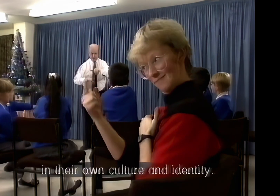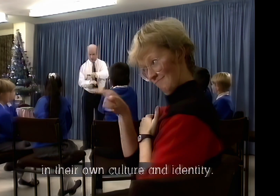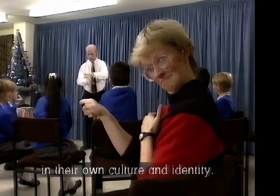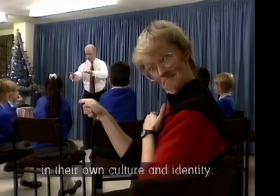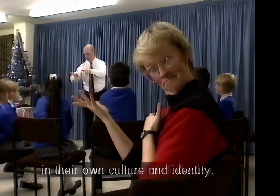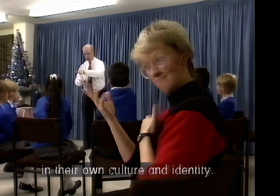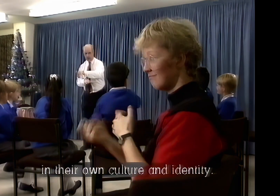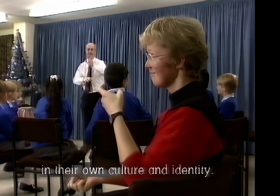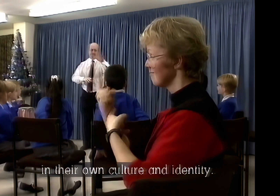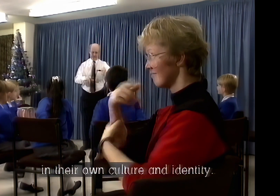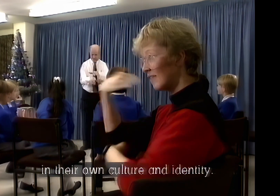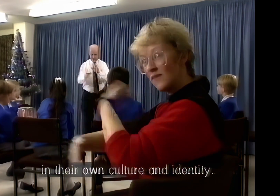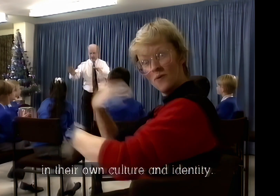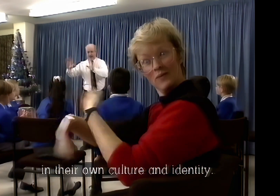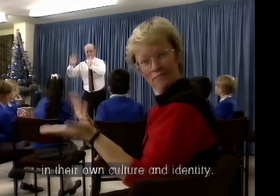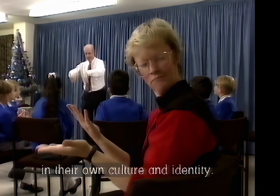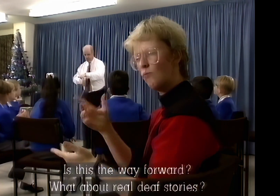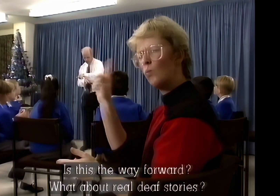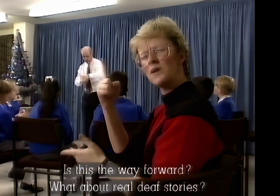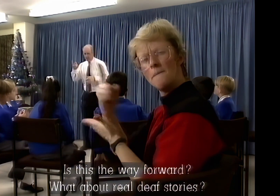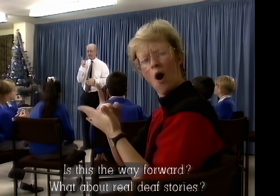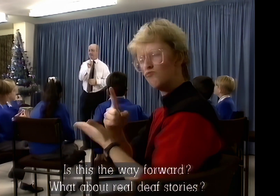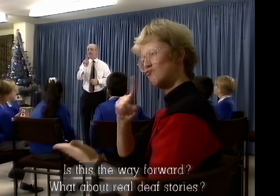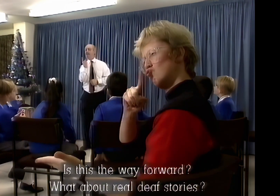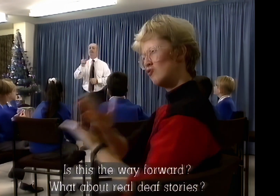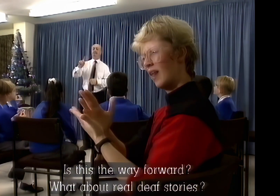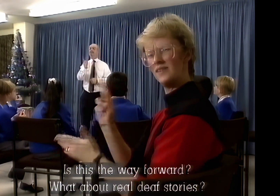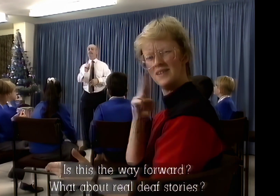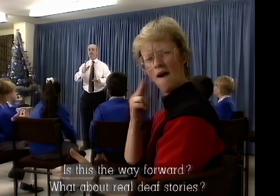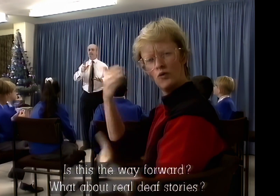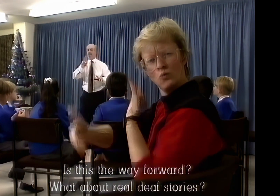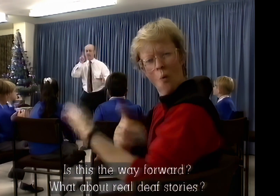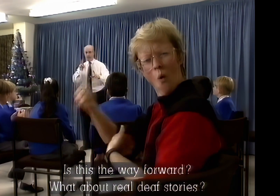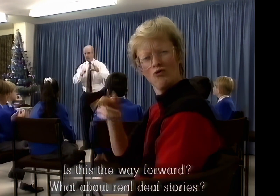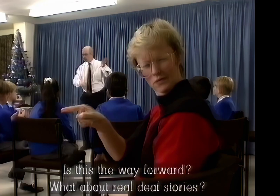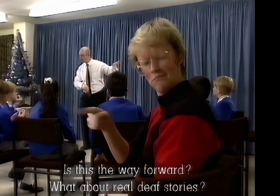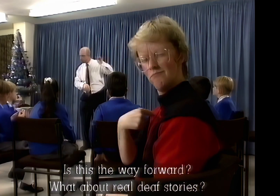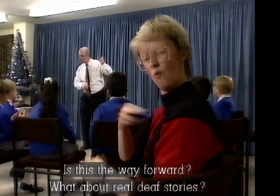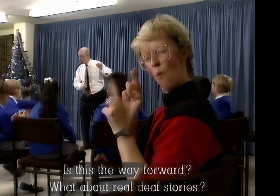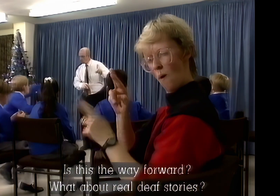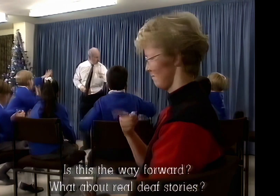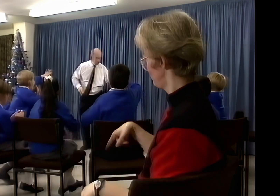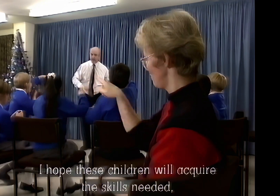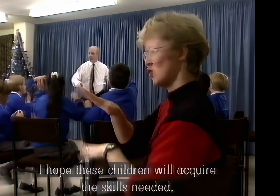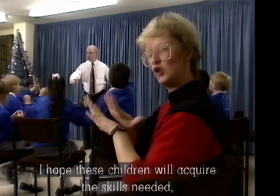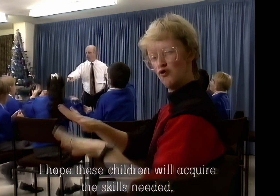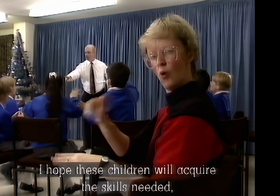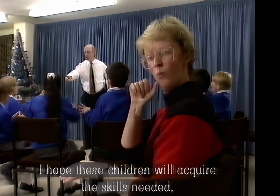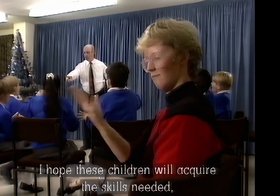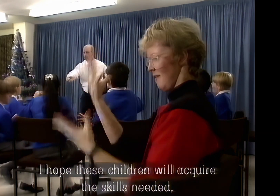in their own culture and identity. Is this the way forward? What about real deaf stories? Well, I hope